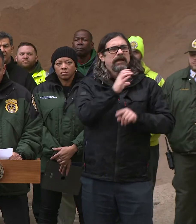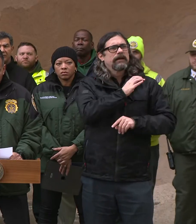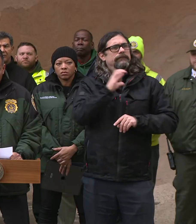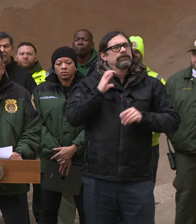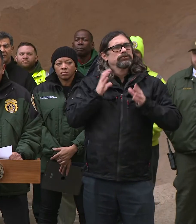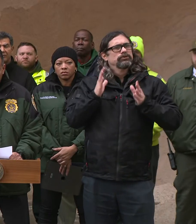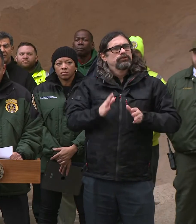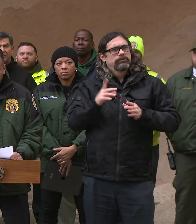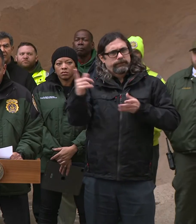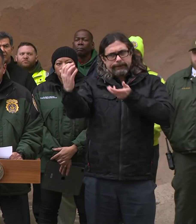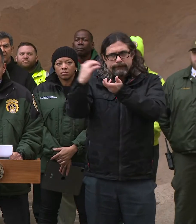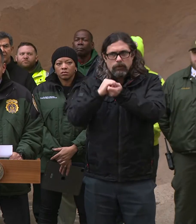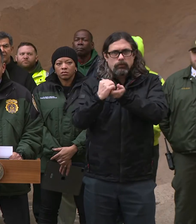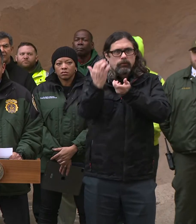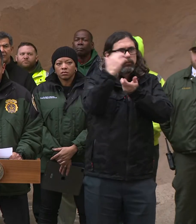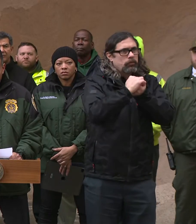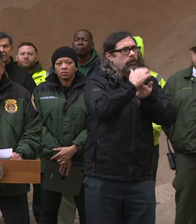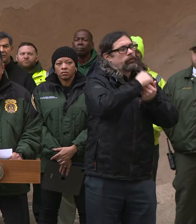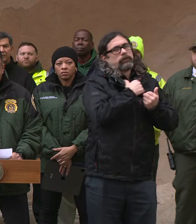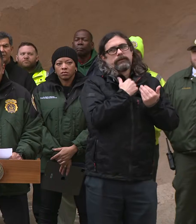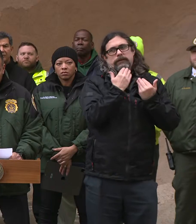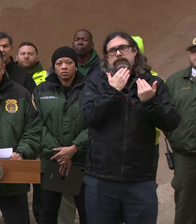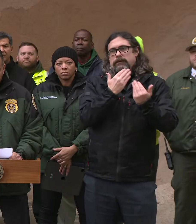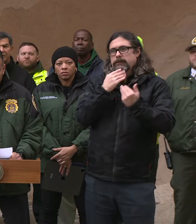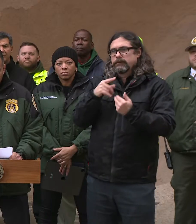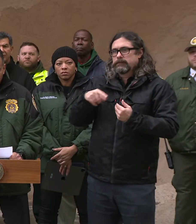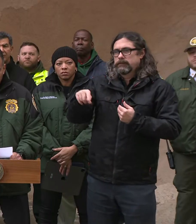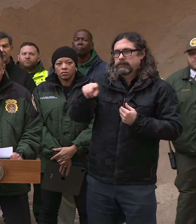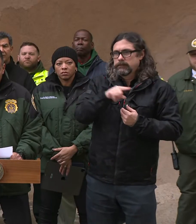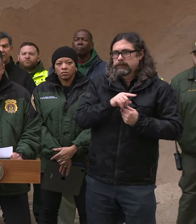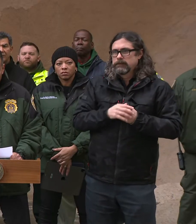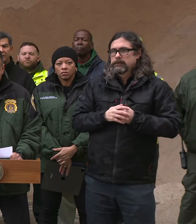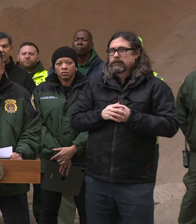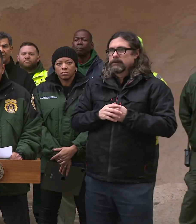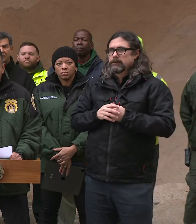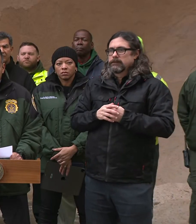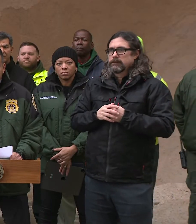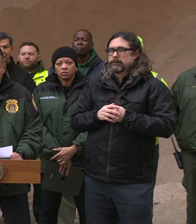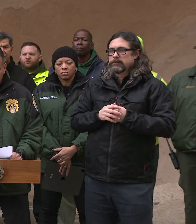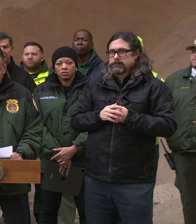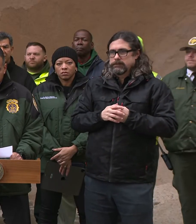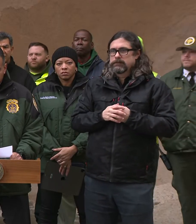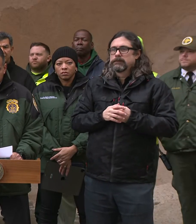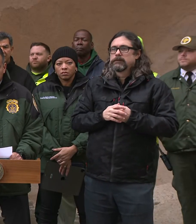of snow, we will activate the Plow NYC platform, and you can follow the plowing progress at